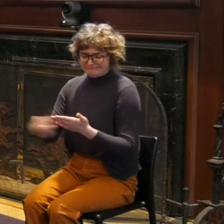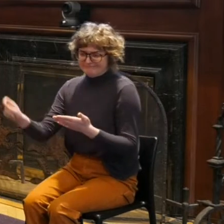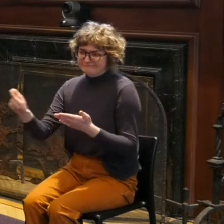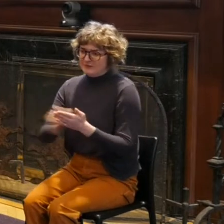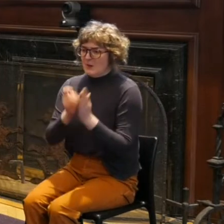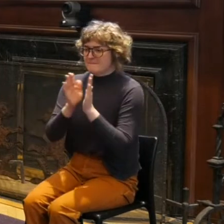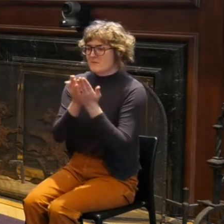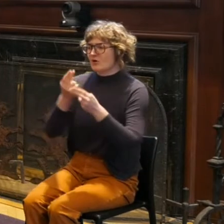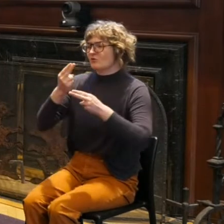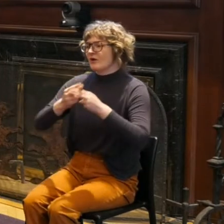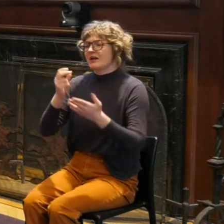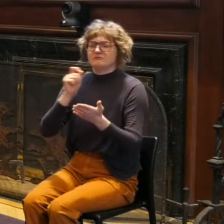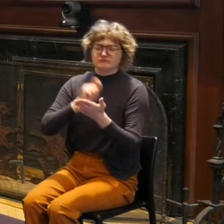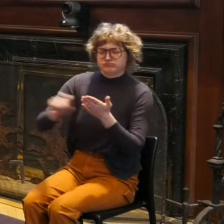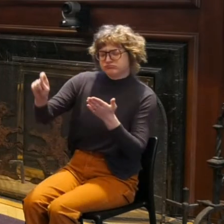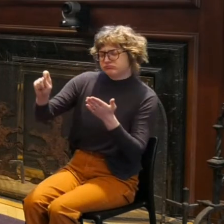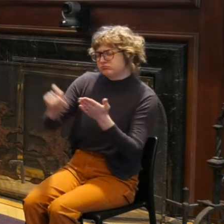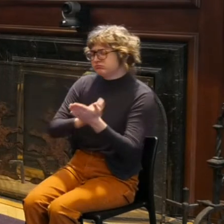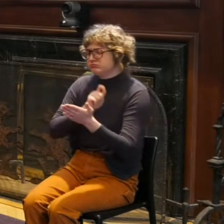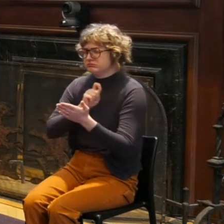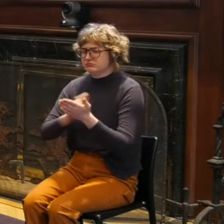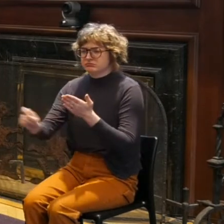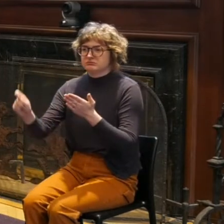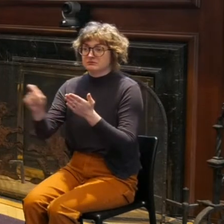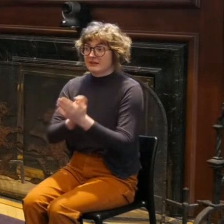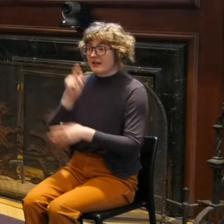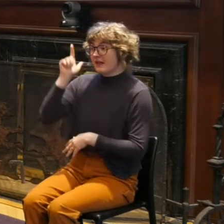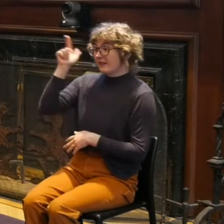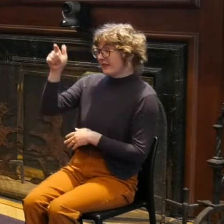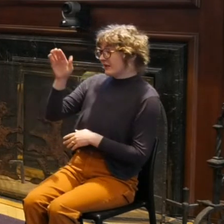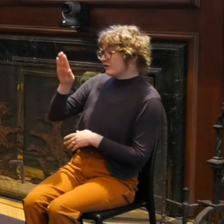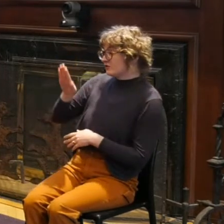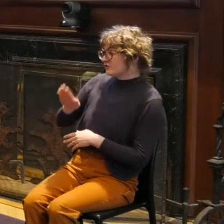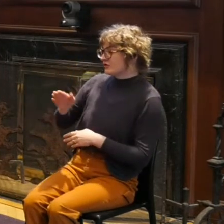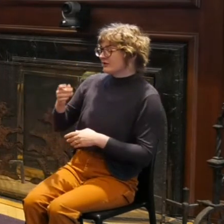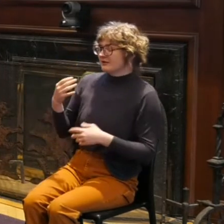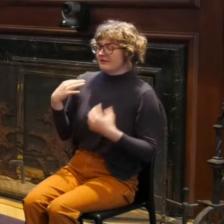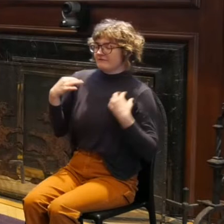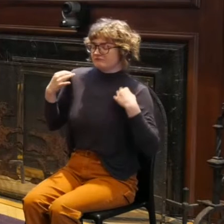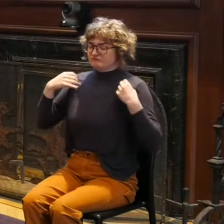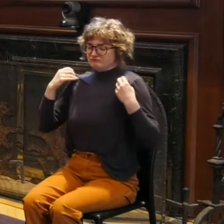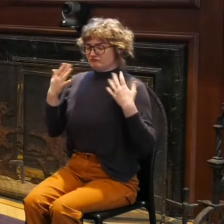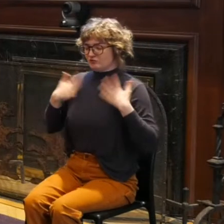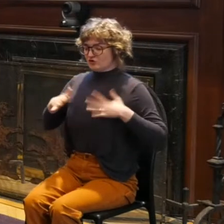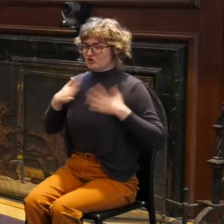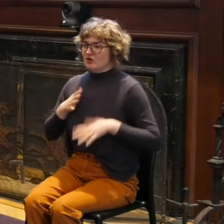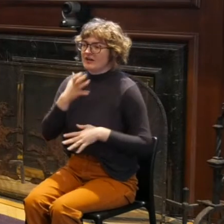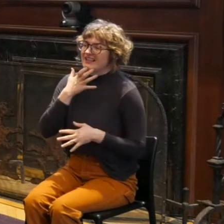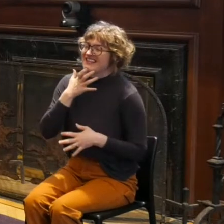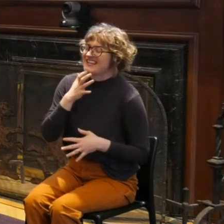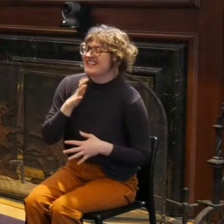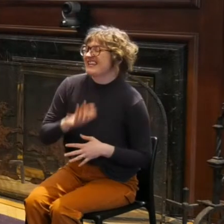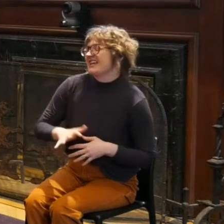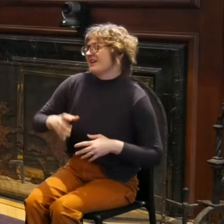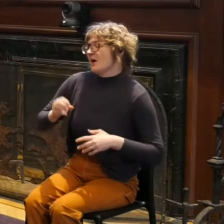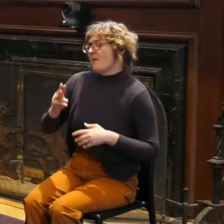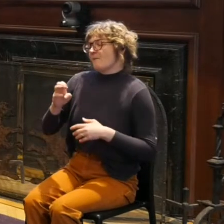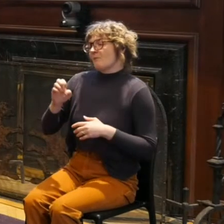signature salutation. And later, she flounces her t-shirt in the heat, braless,